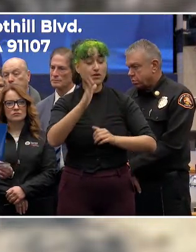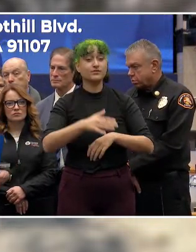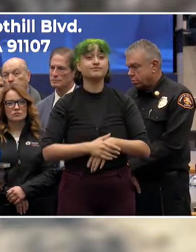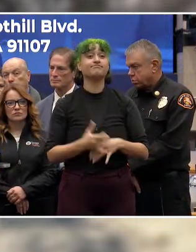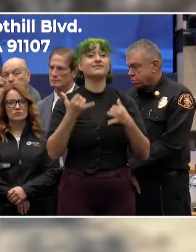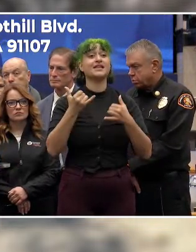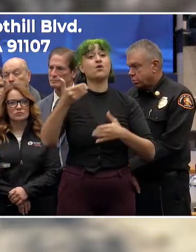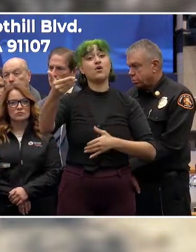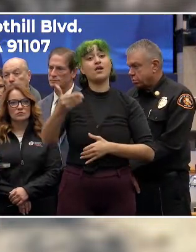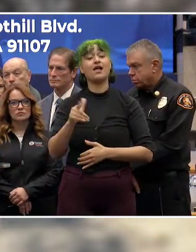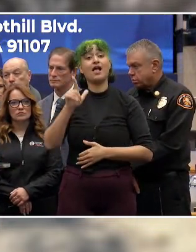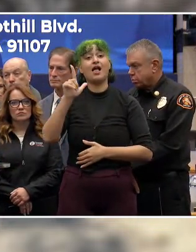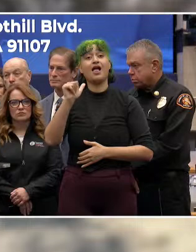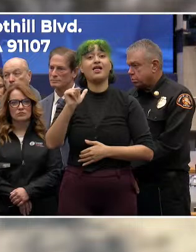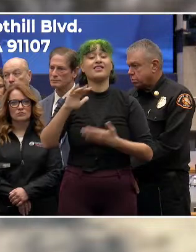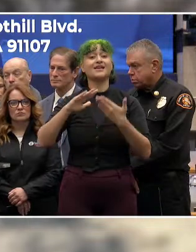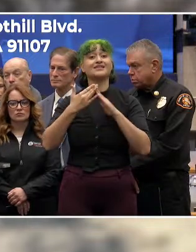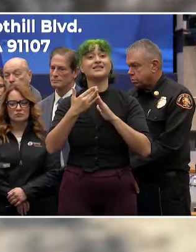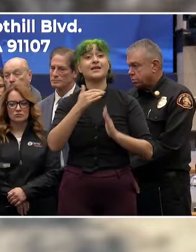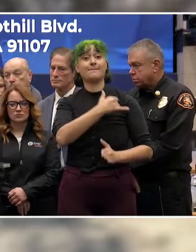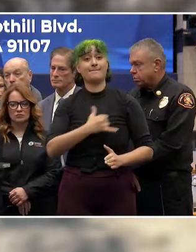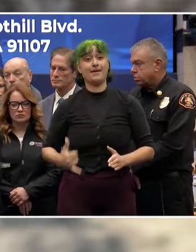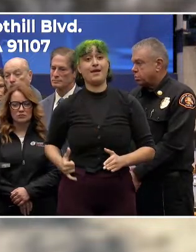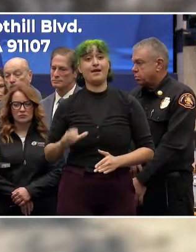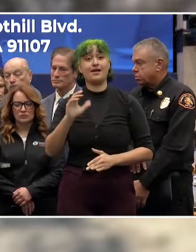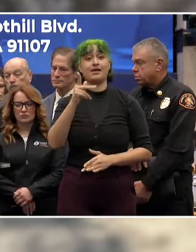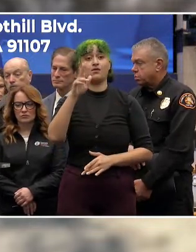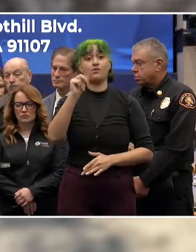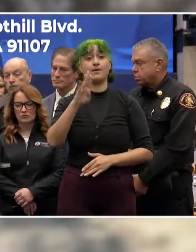I would like to introduce LA City Mayor Karen Bass.